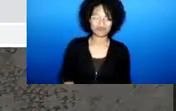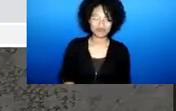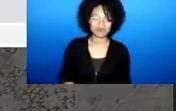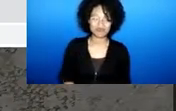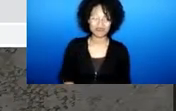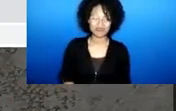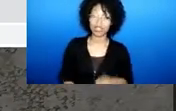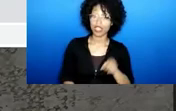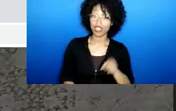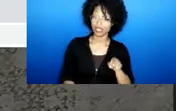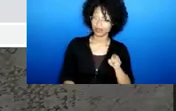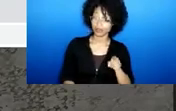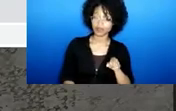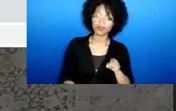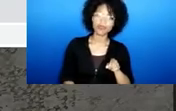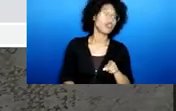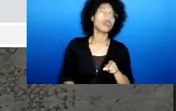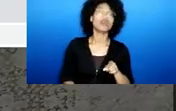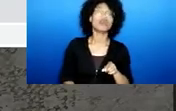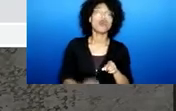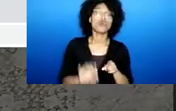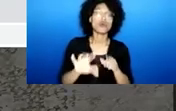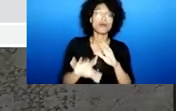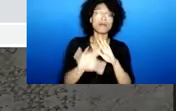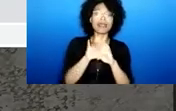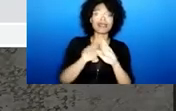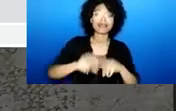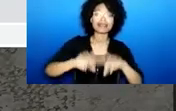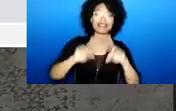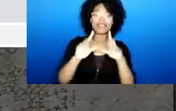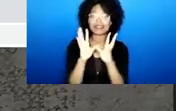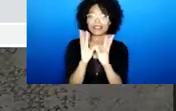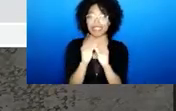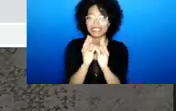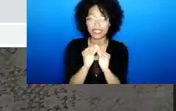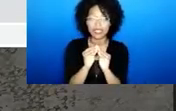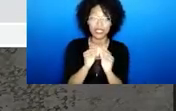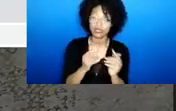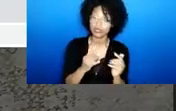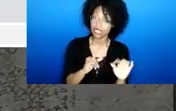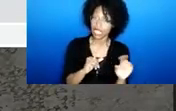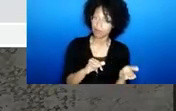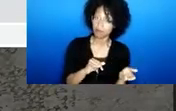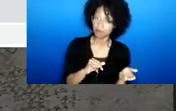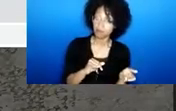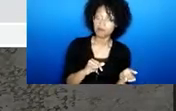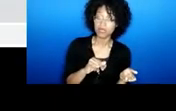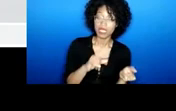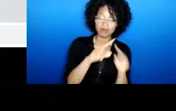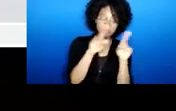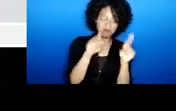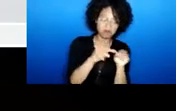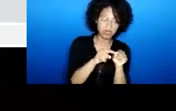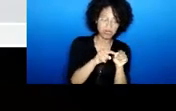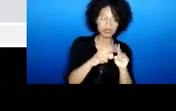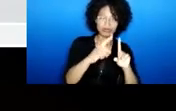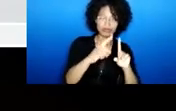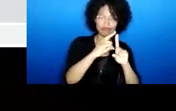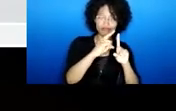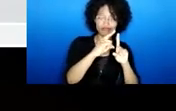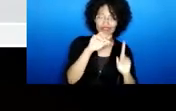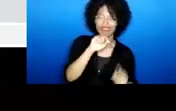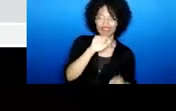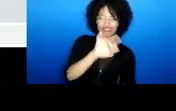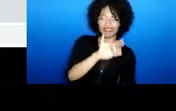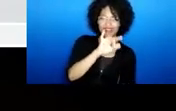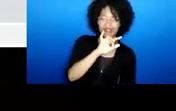From here, we'll click into a different session, still by clicking the blue play button. And the session that